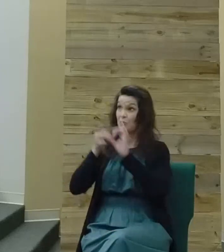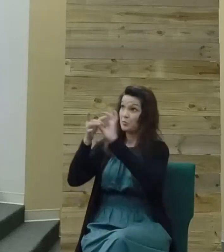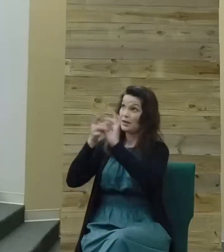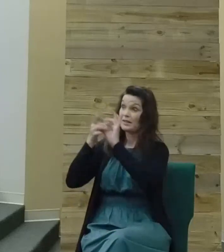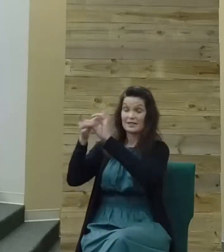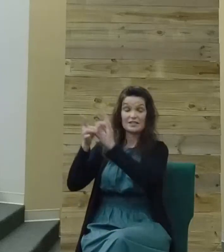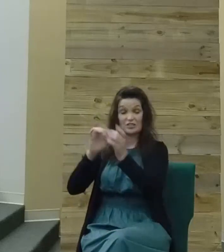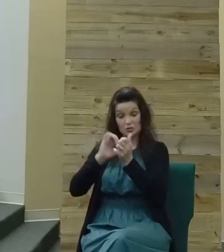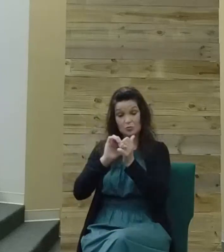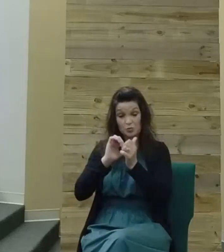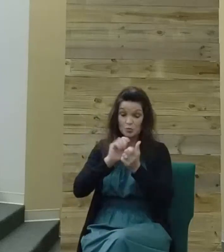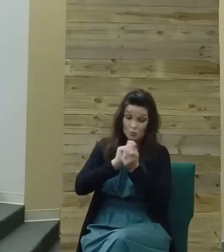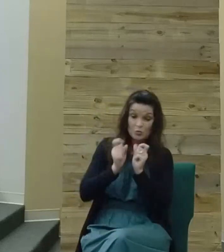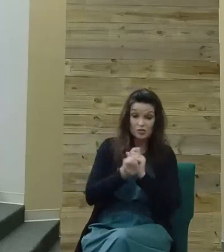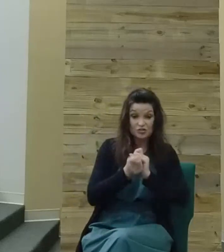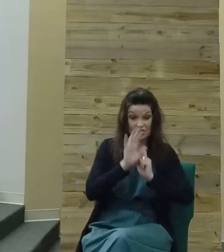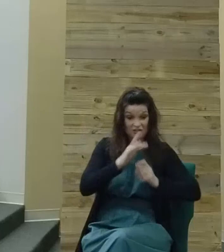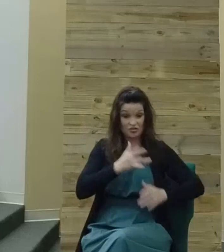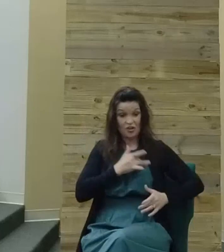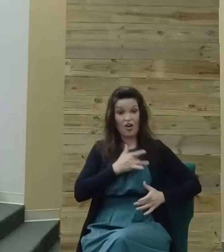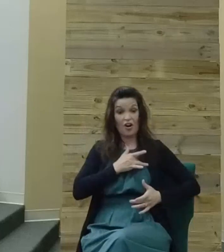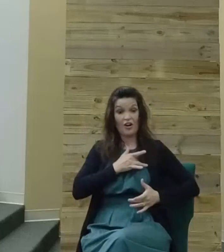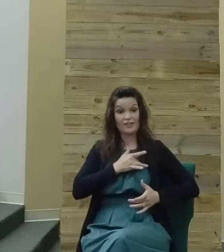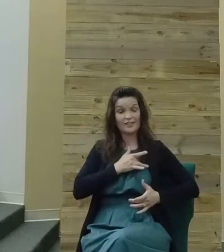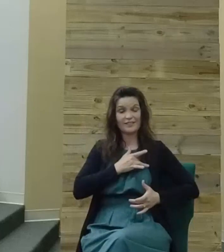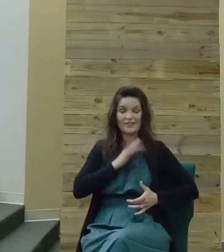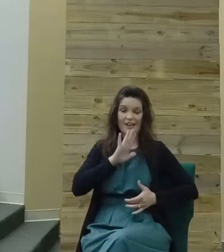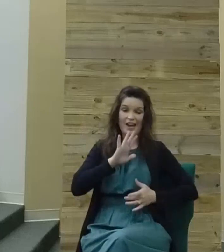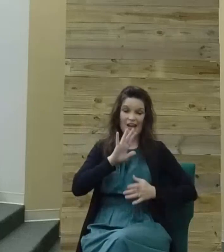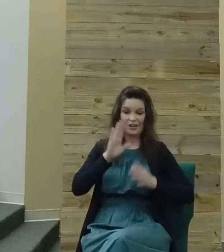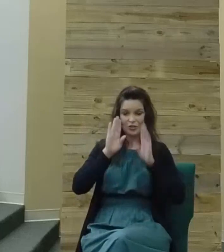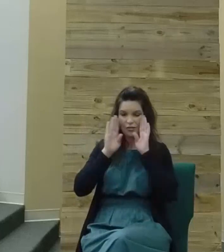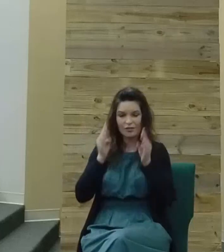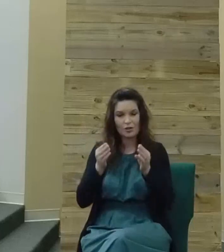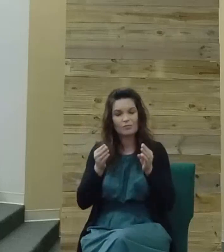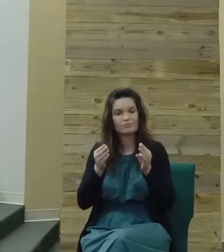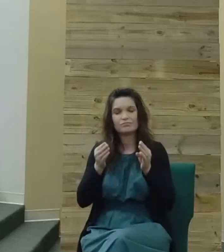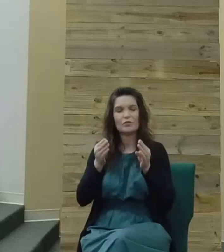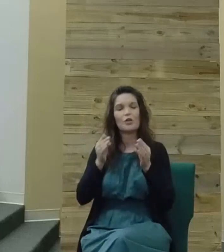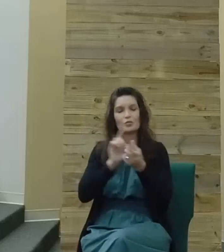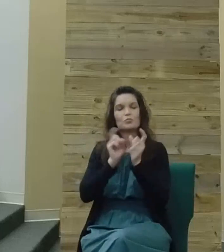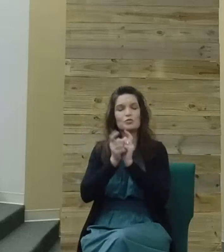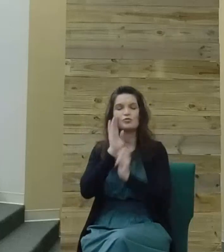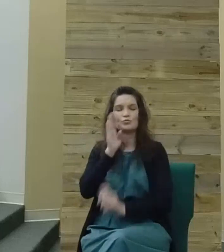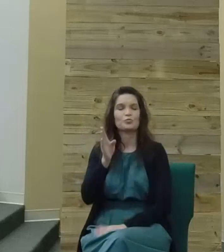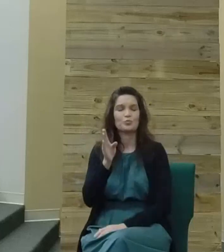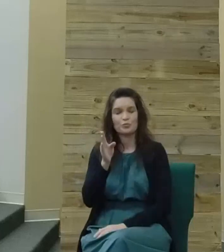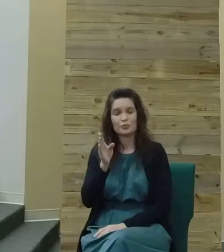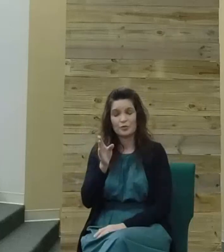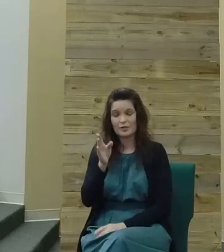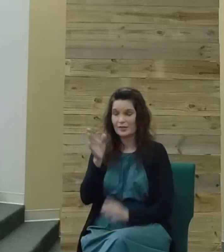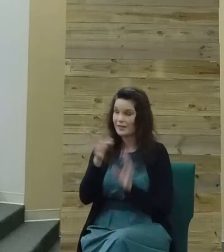your position and it redirects your mission. So be reconciled